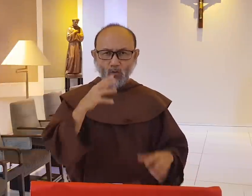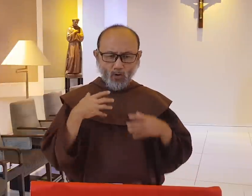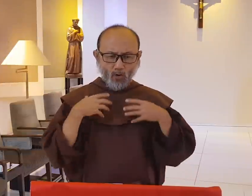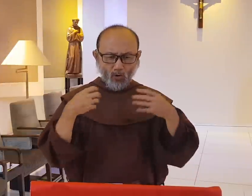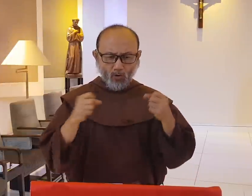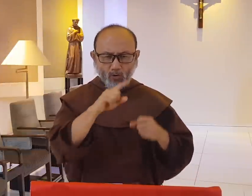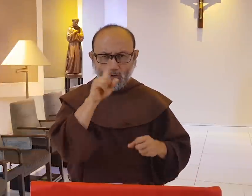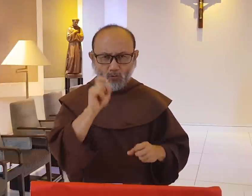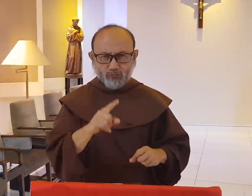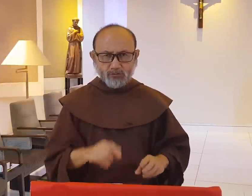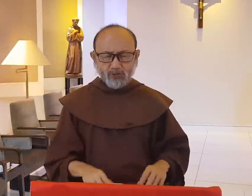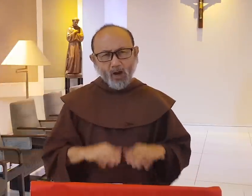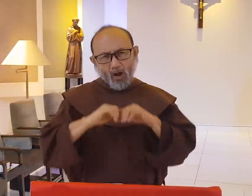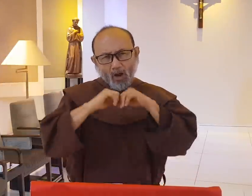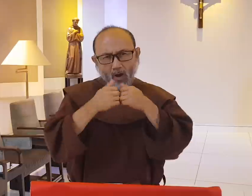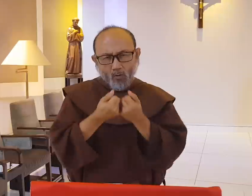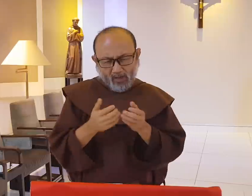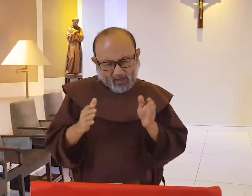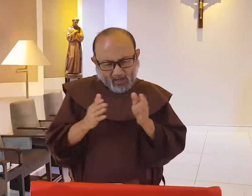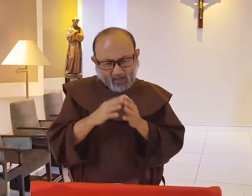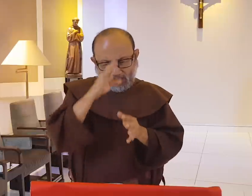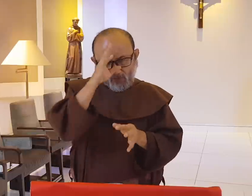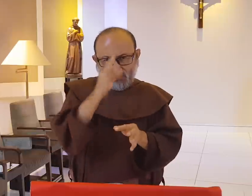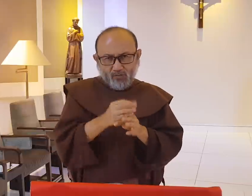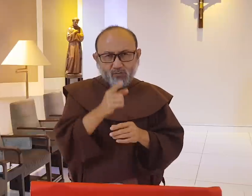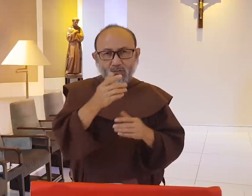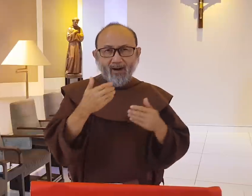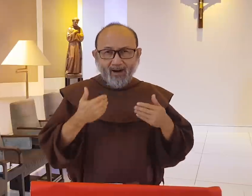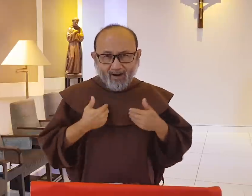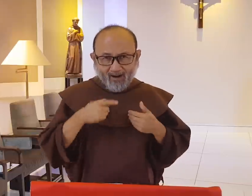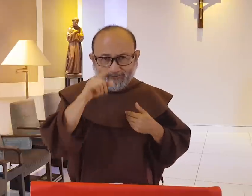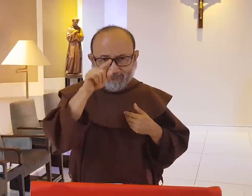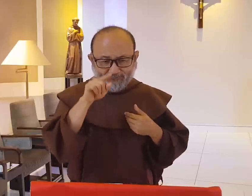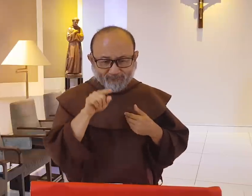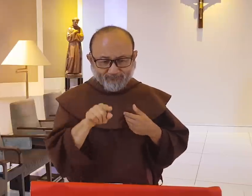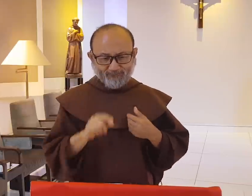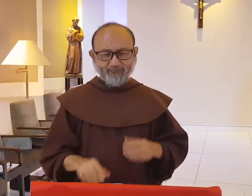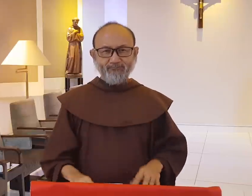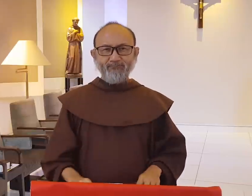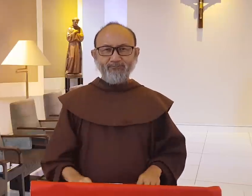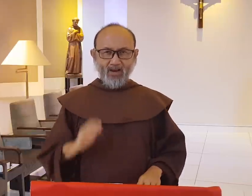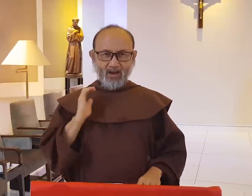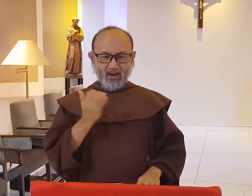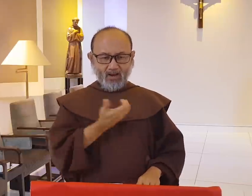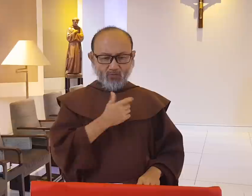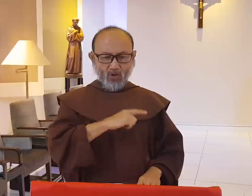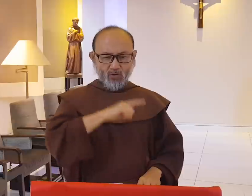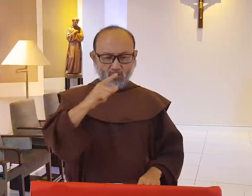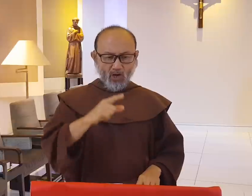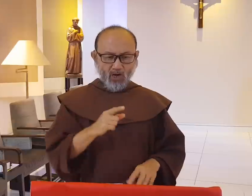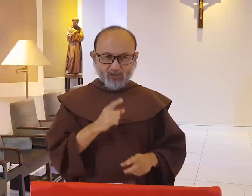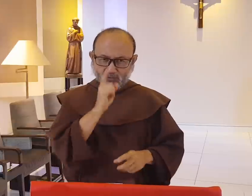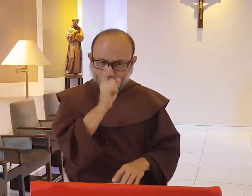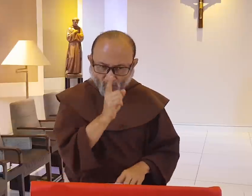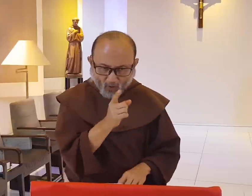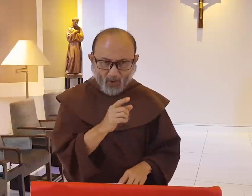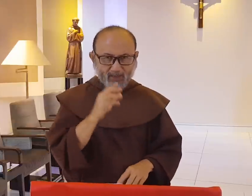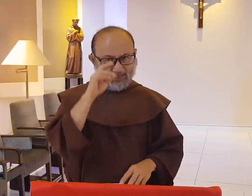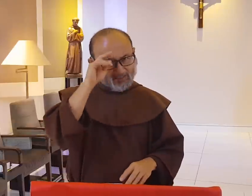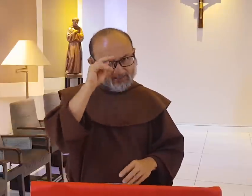Where is your courage? How little faith you have. Our Lord chides his disciples